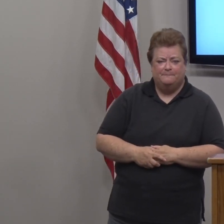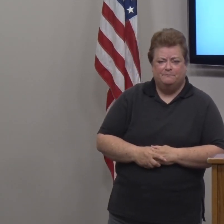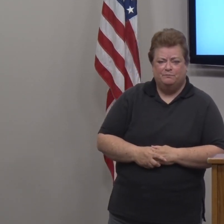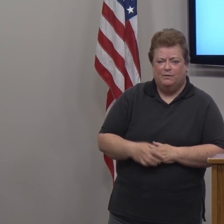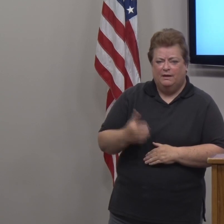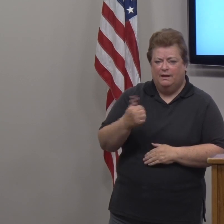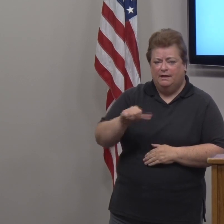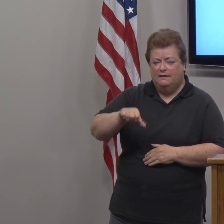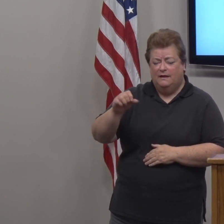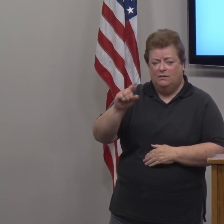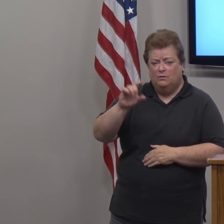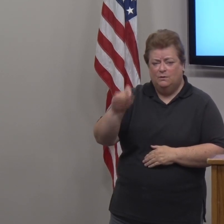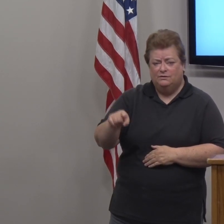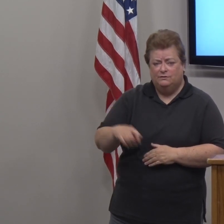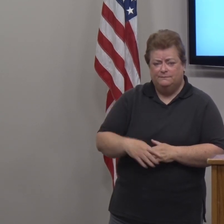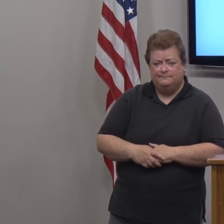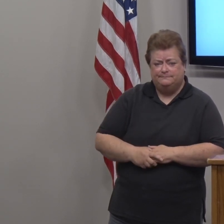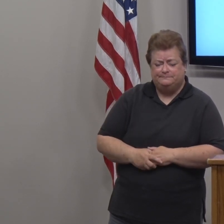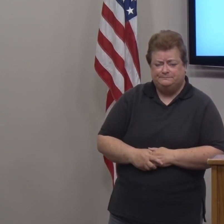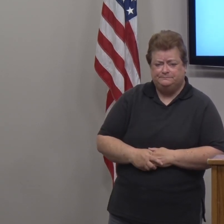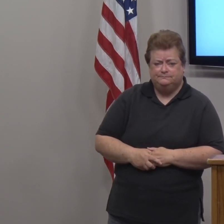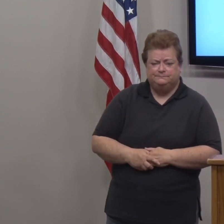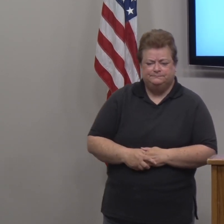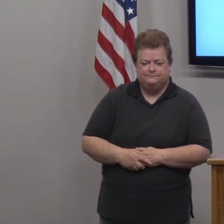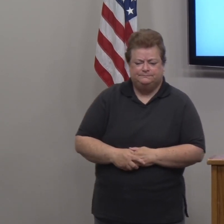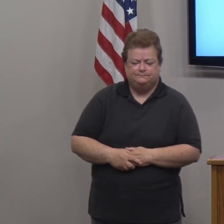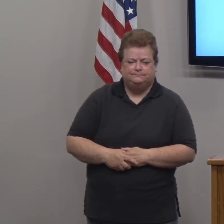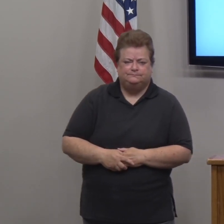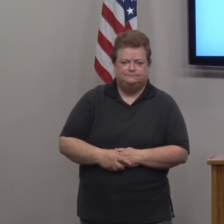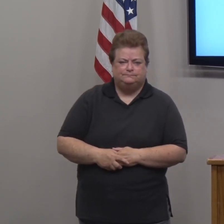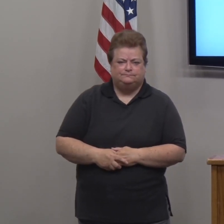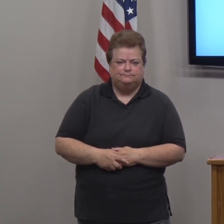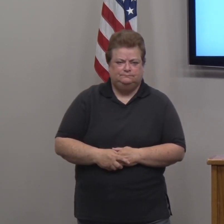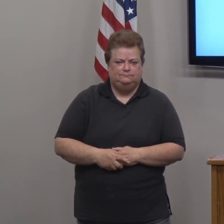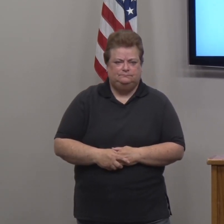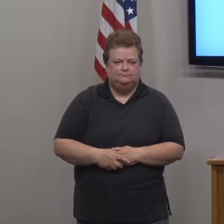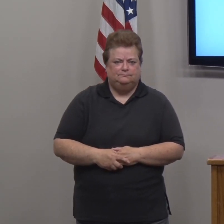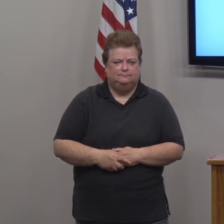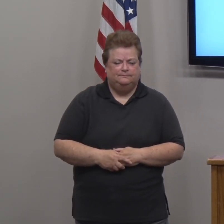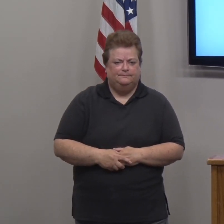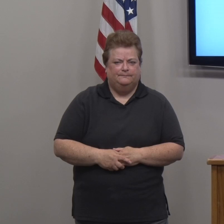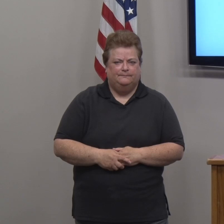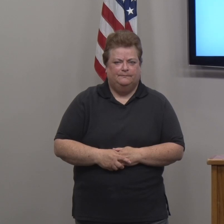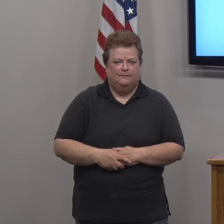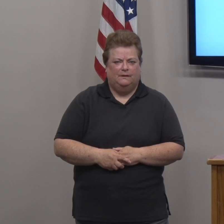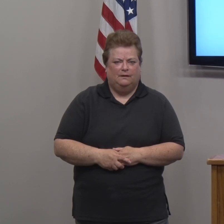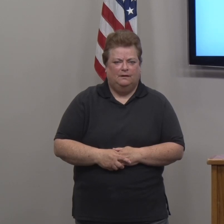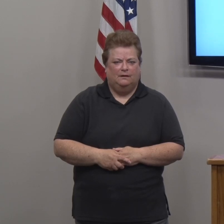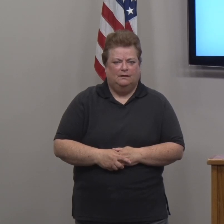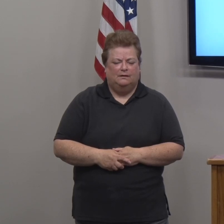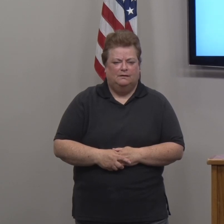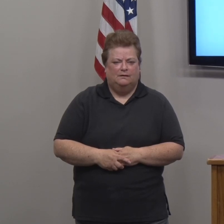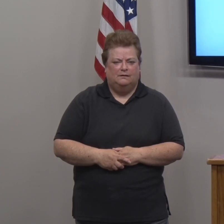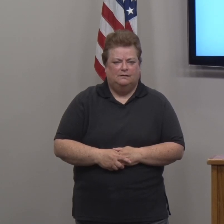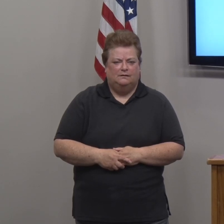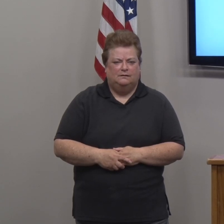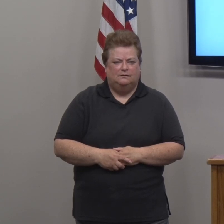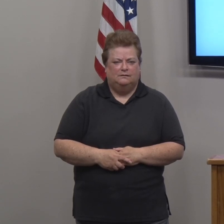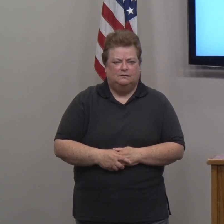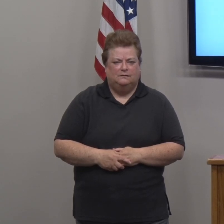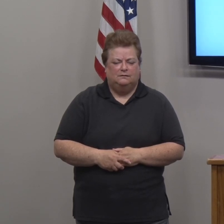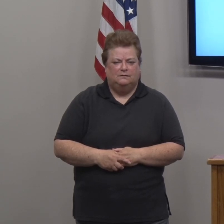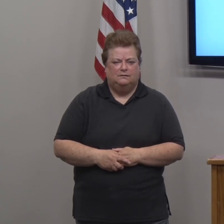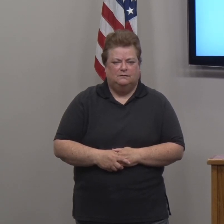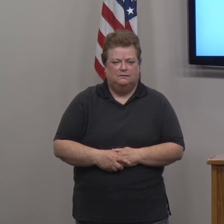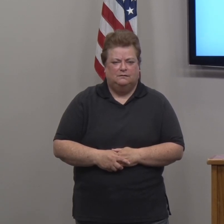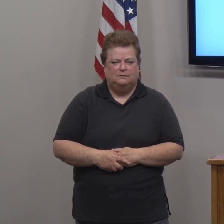Any other questions? Do you need